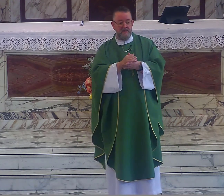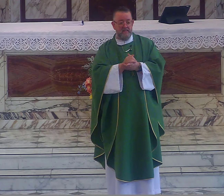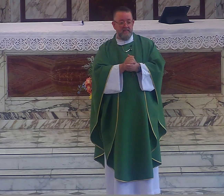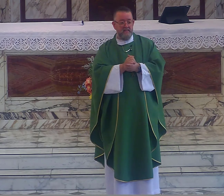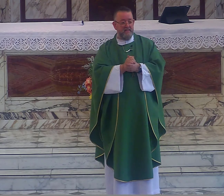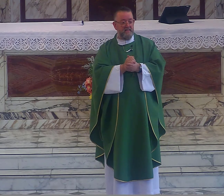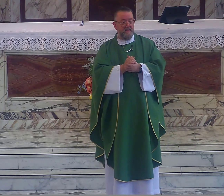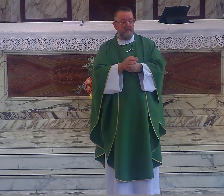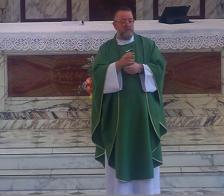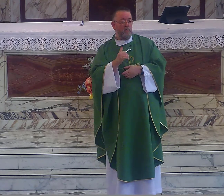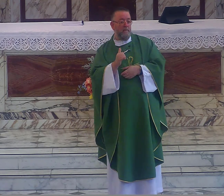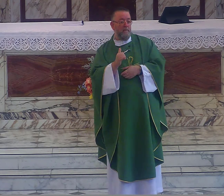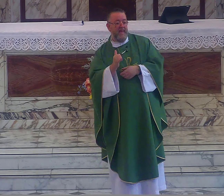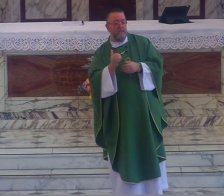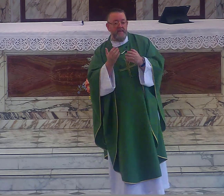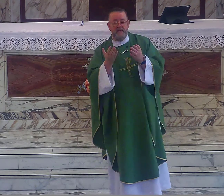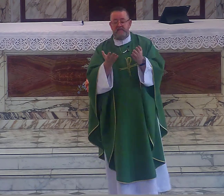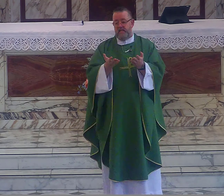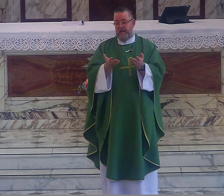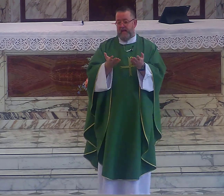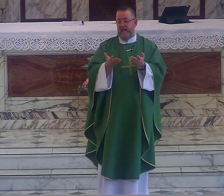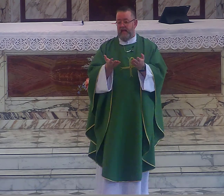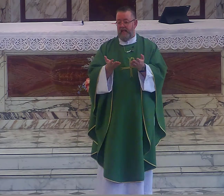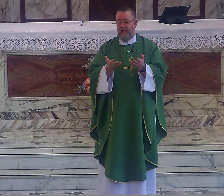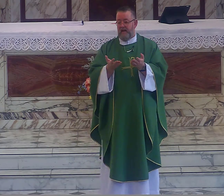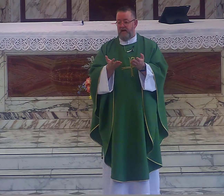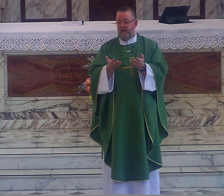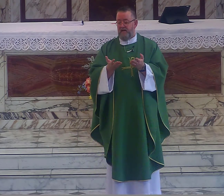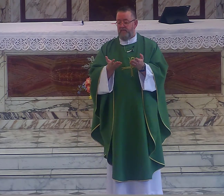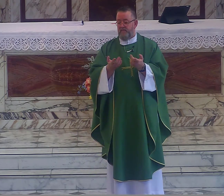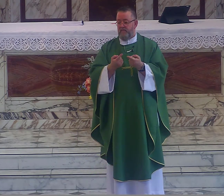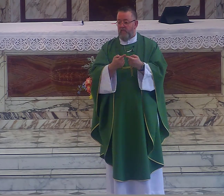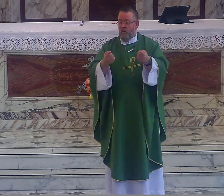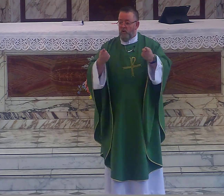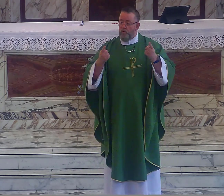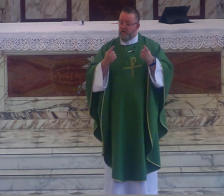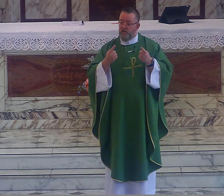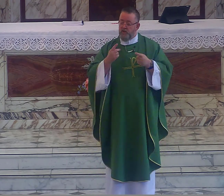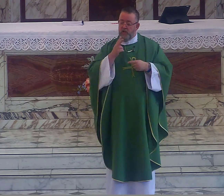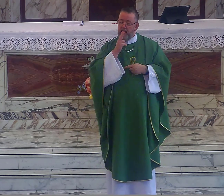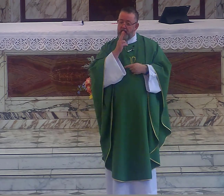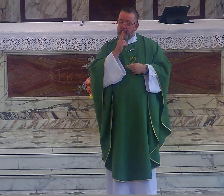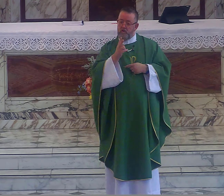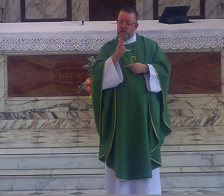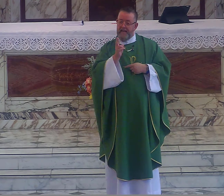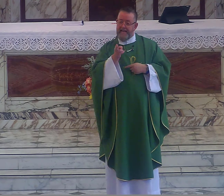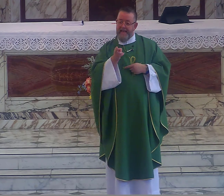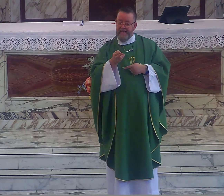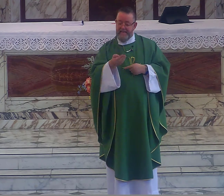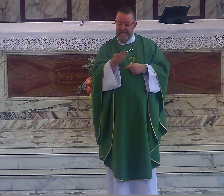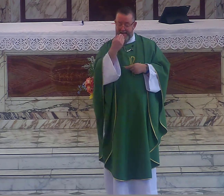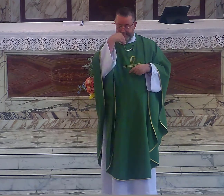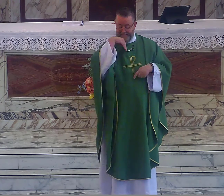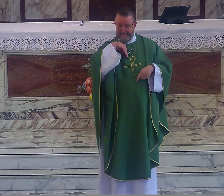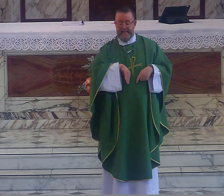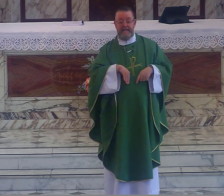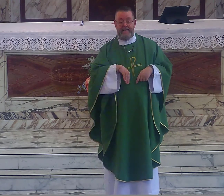sins. So maybe today we should look